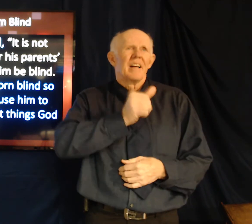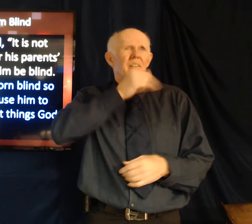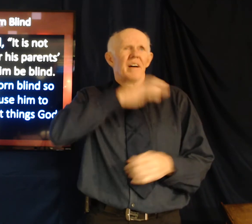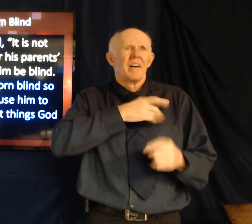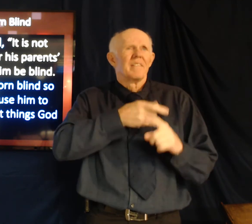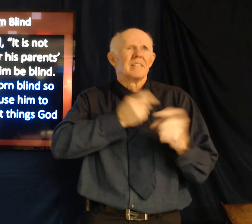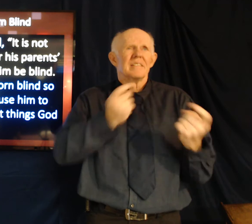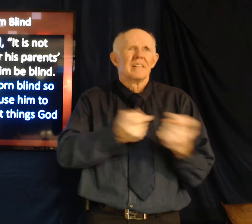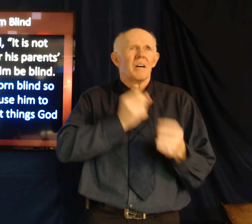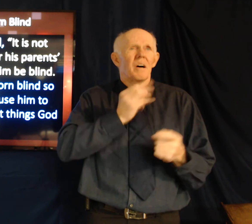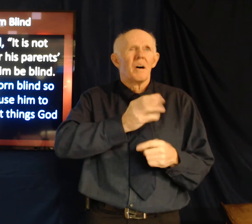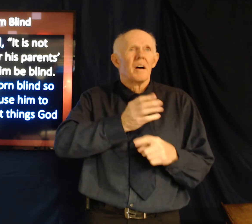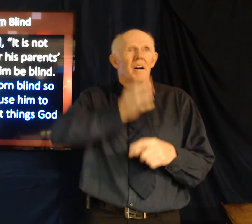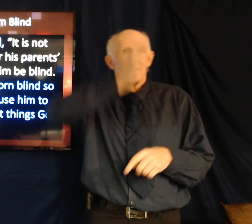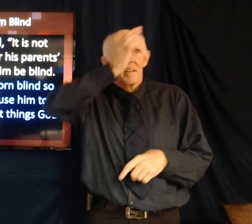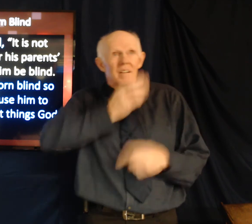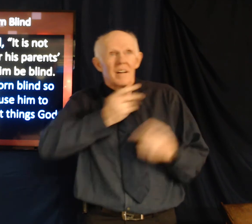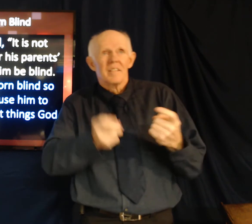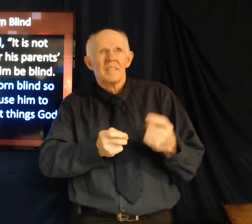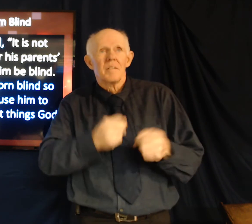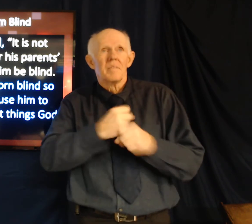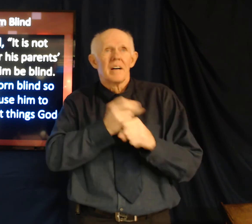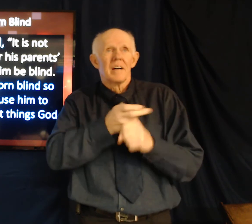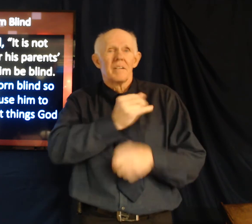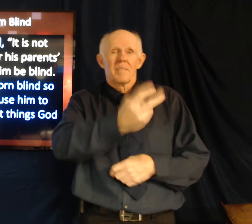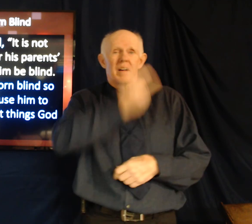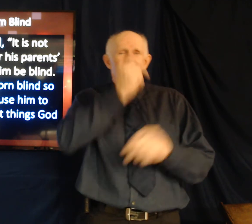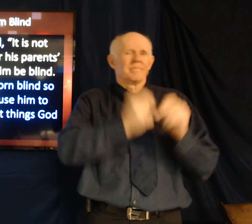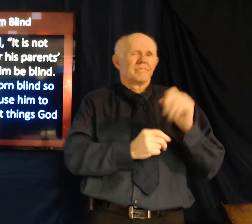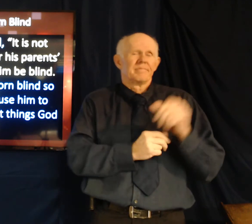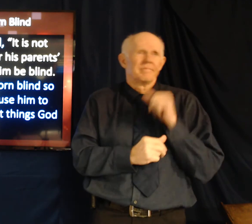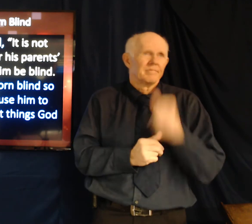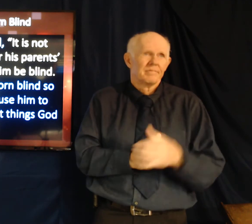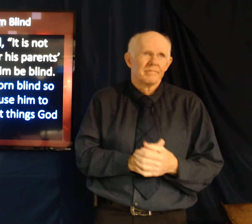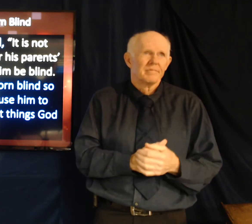Jesus said this man's sin, not his father or his mother's sin.